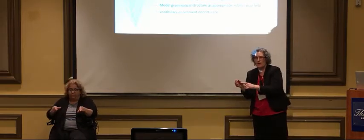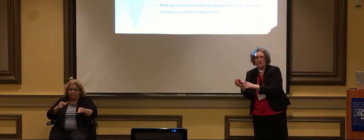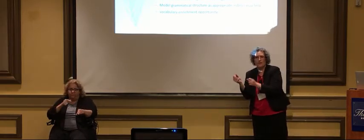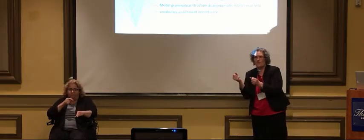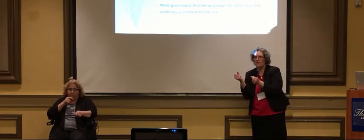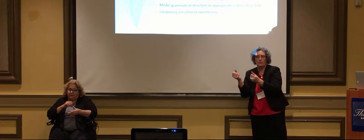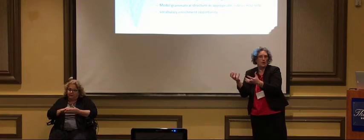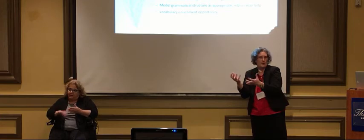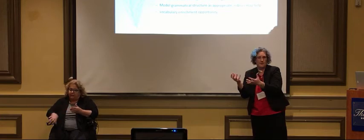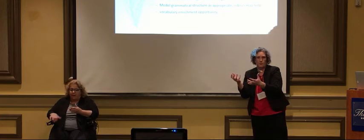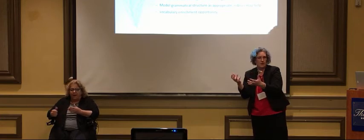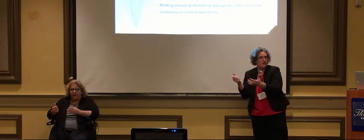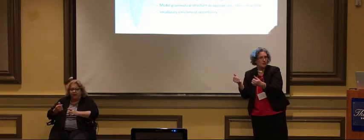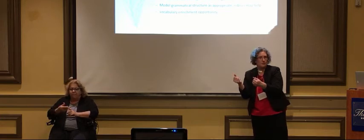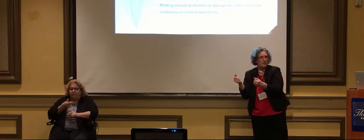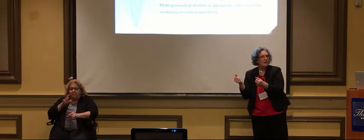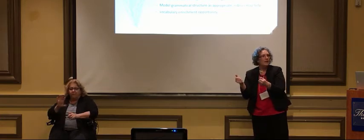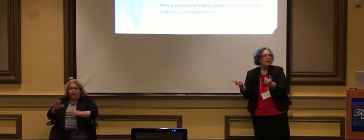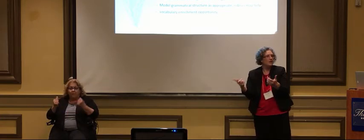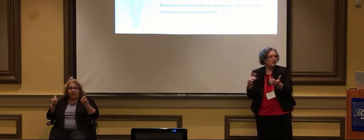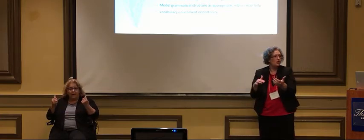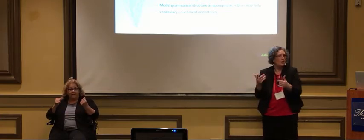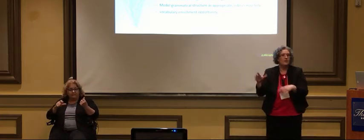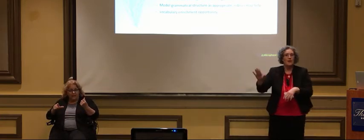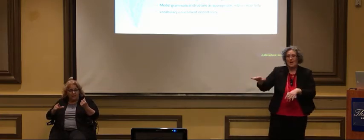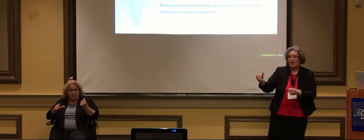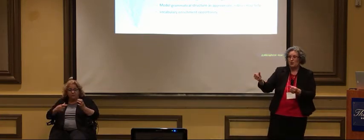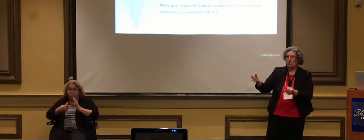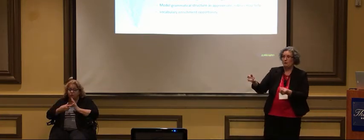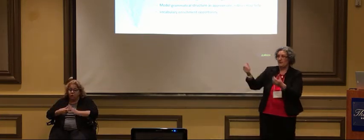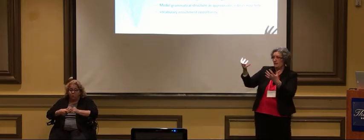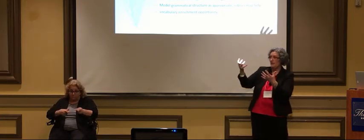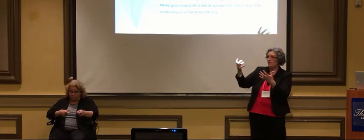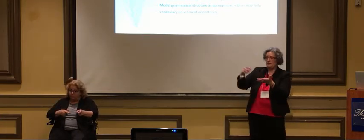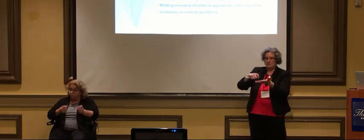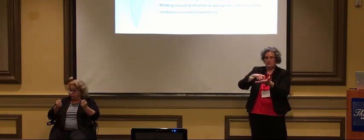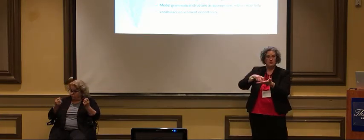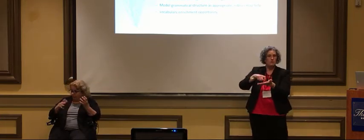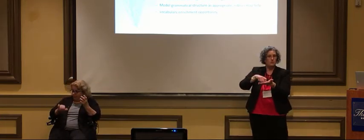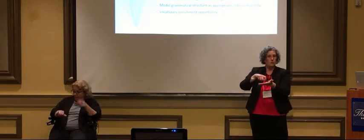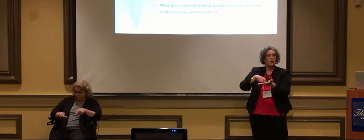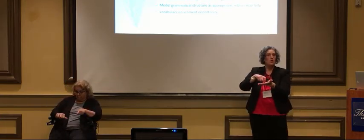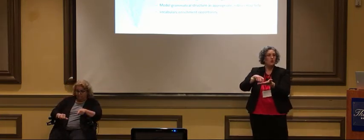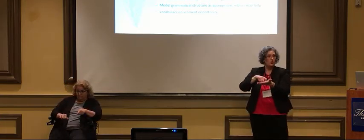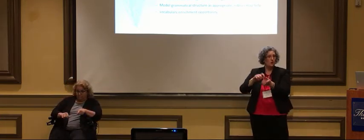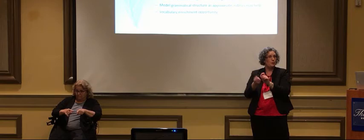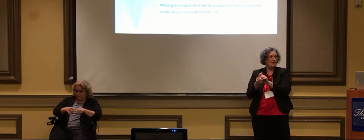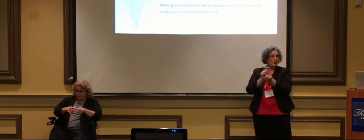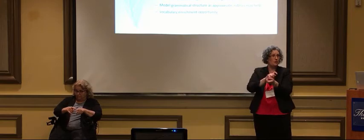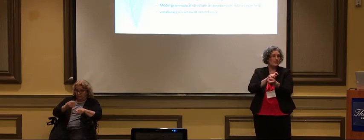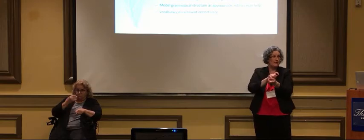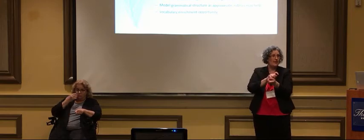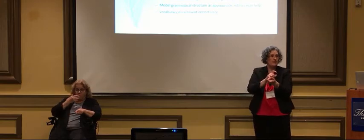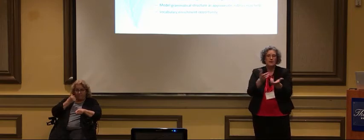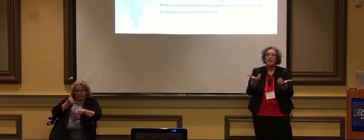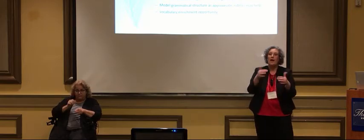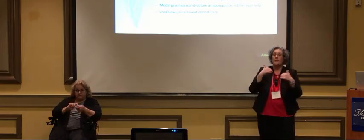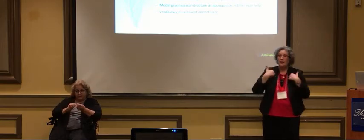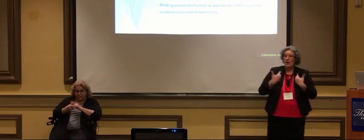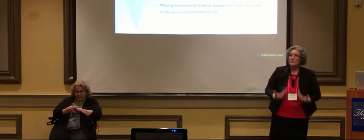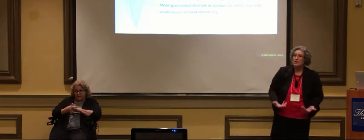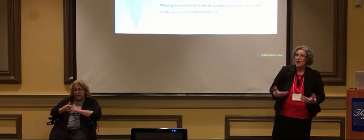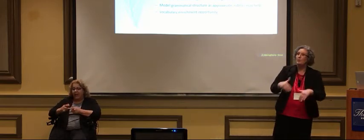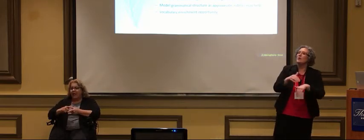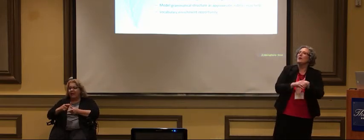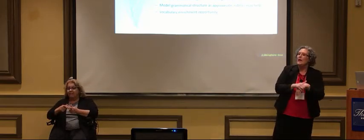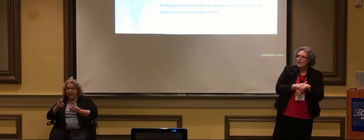taking away anything from their ASL production. It's just showing them, hey, you signed this, you did your best at translating, and then